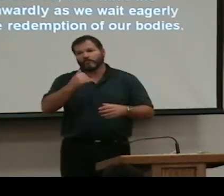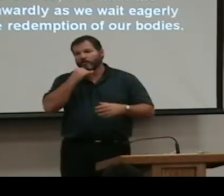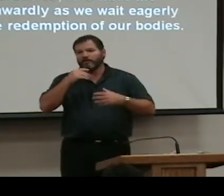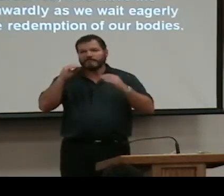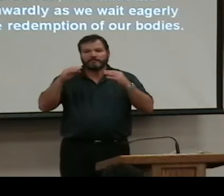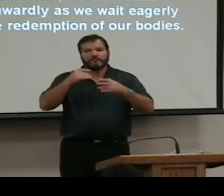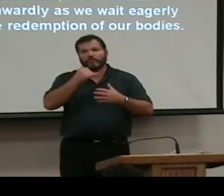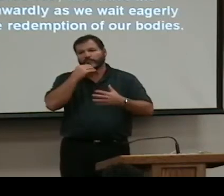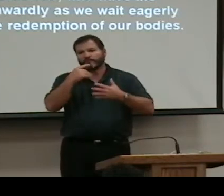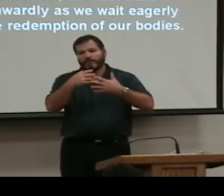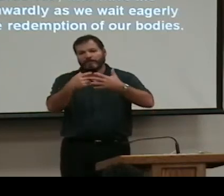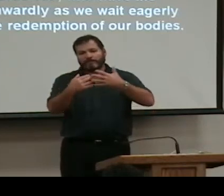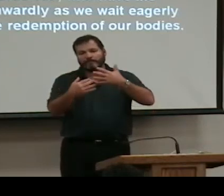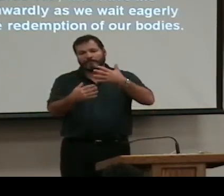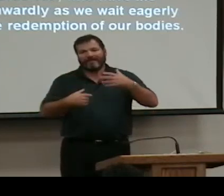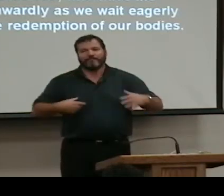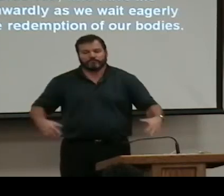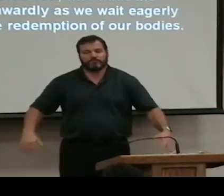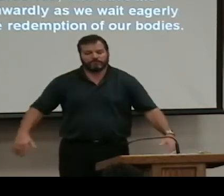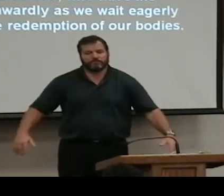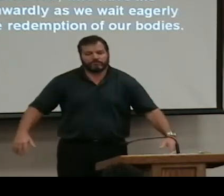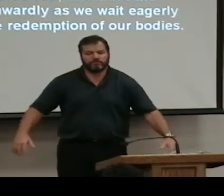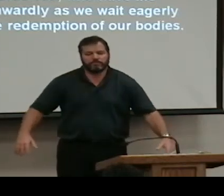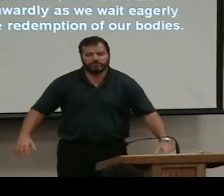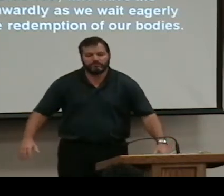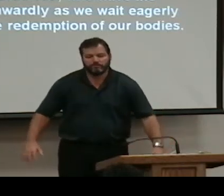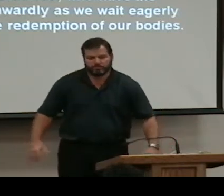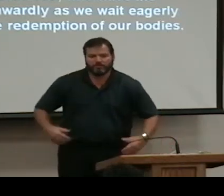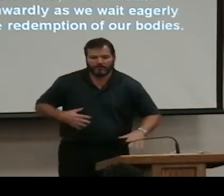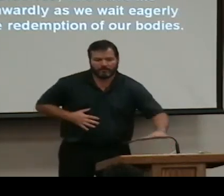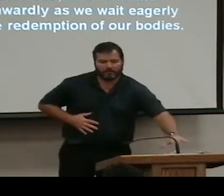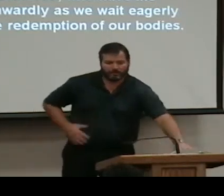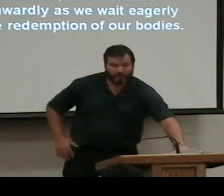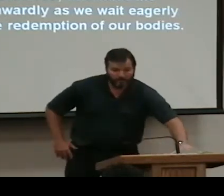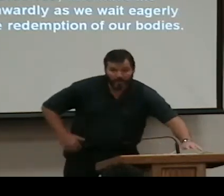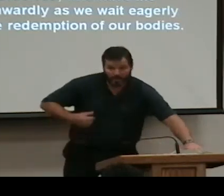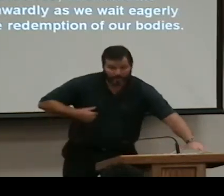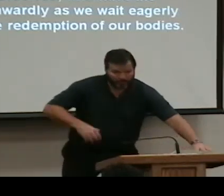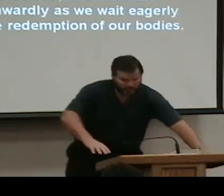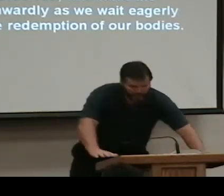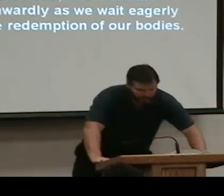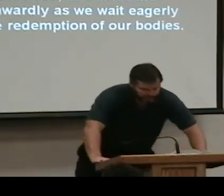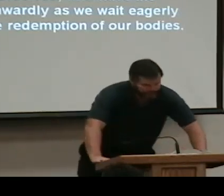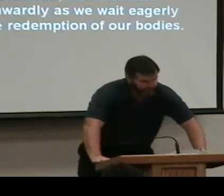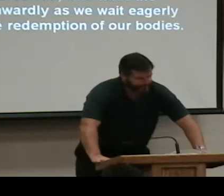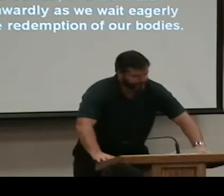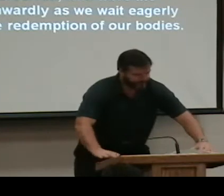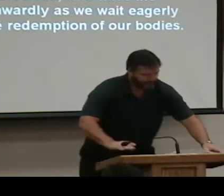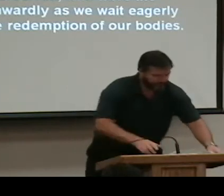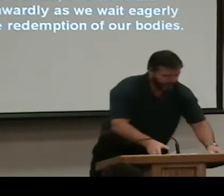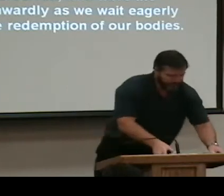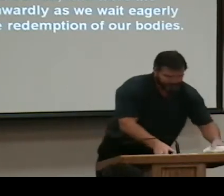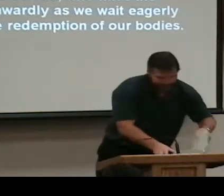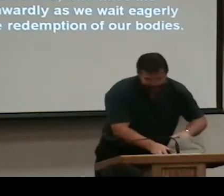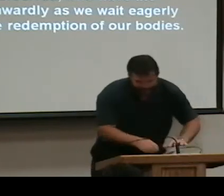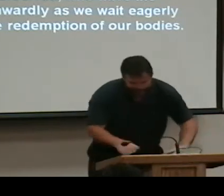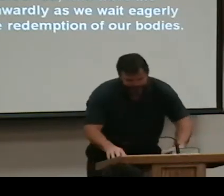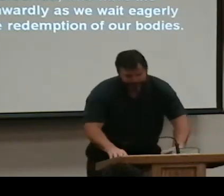Wrong decision, wrong decision, blah, blah, blah, blah. I was just machine gun. But I